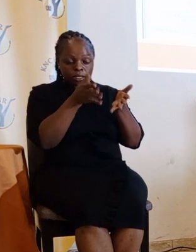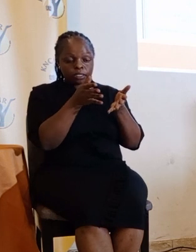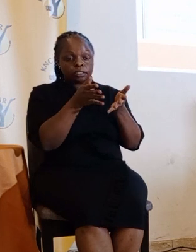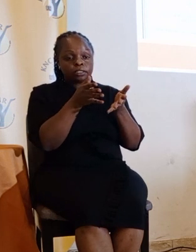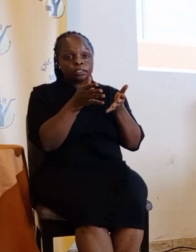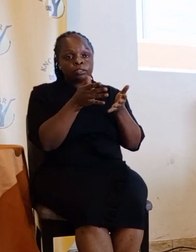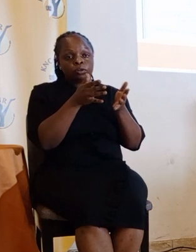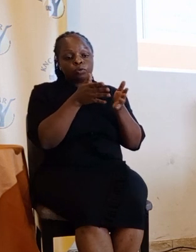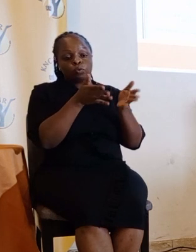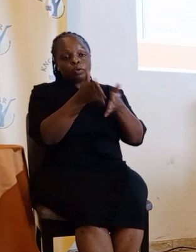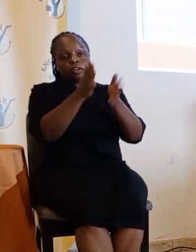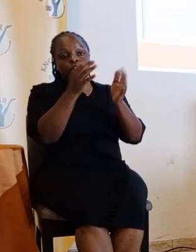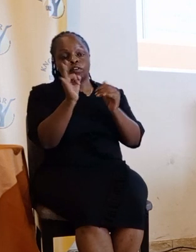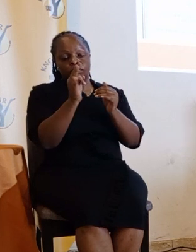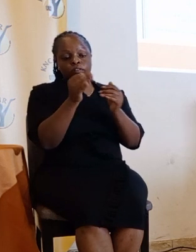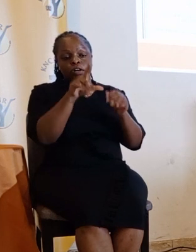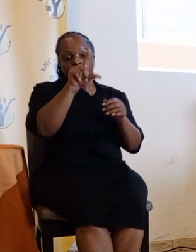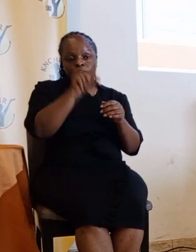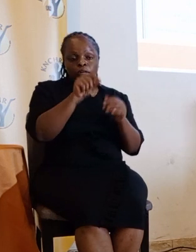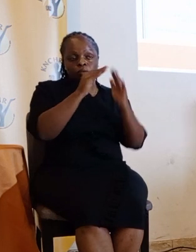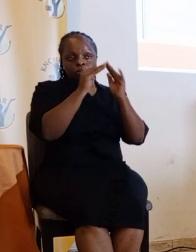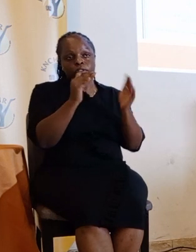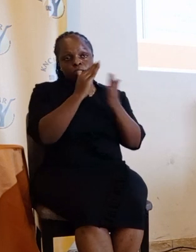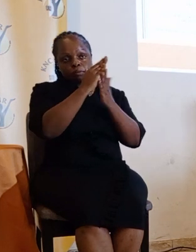affordable housing programs.